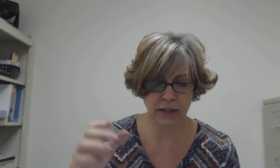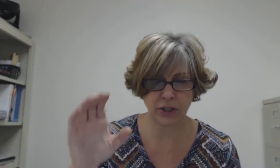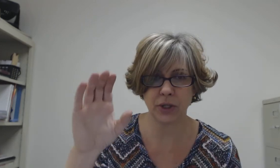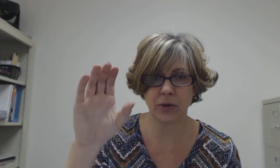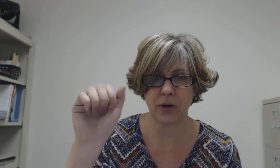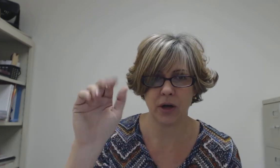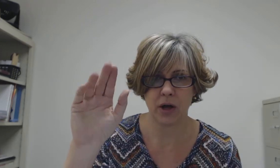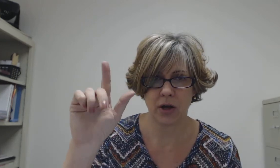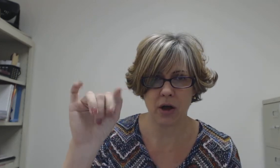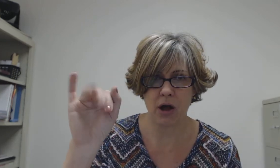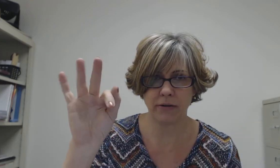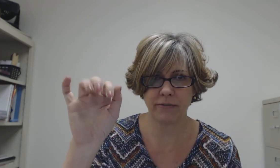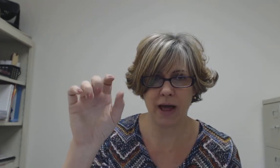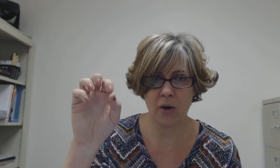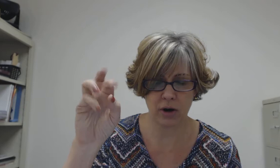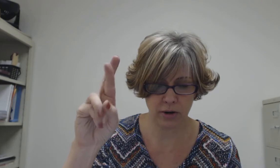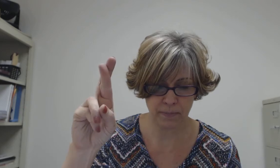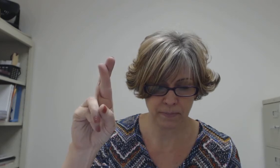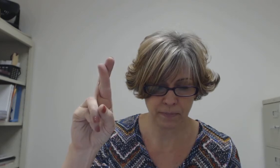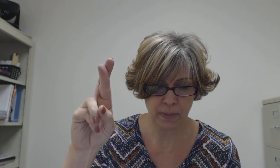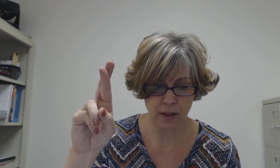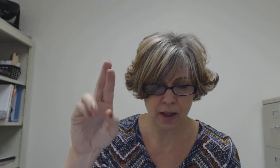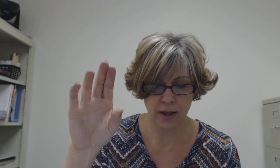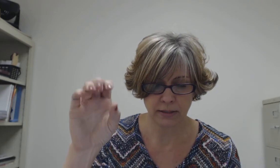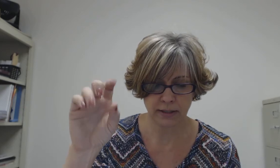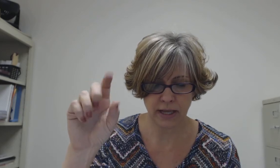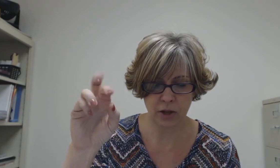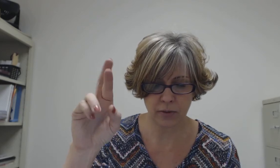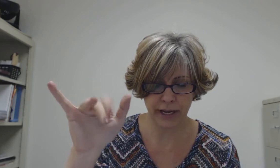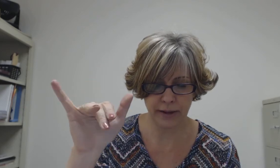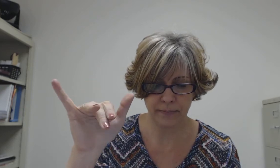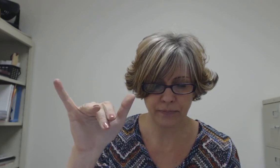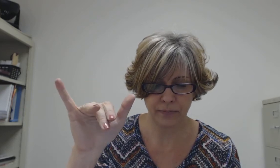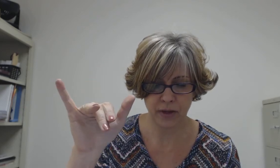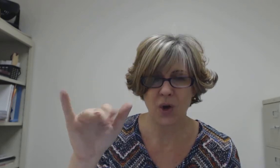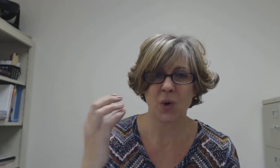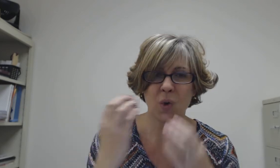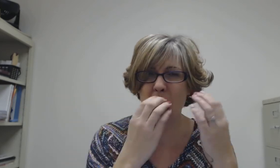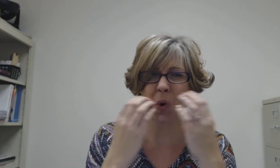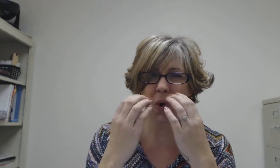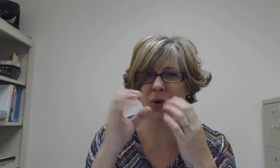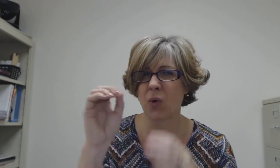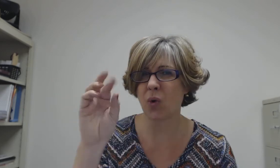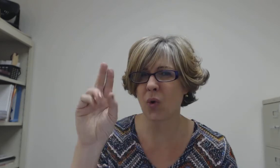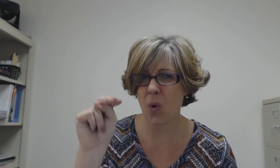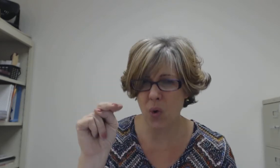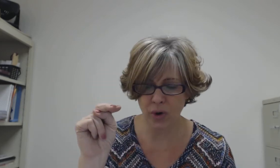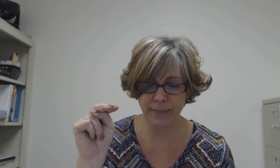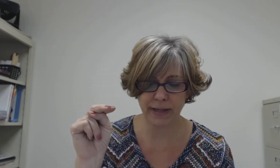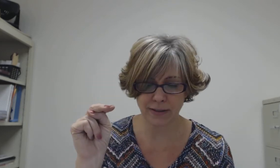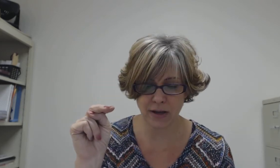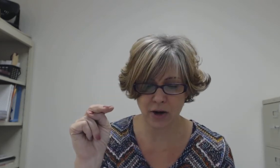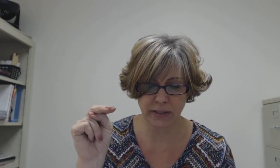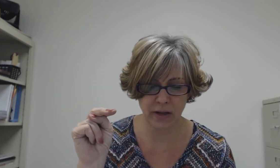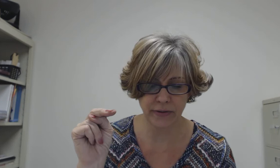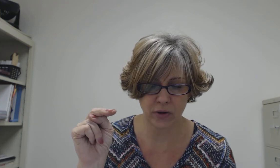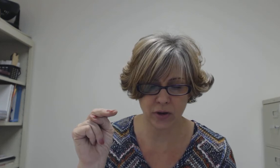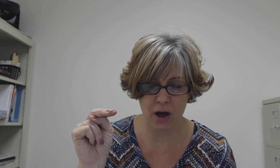it too, cauliflower, celery, corn or corn because it's not always on the